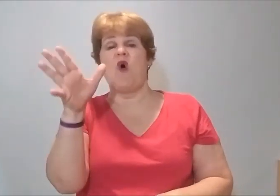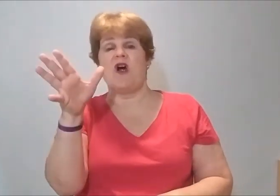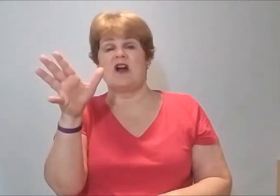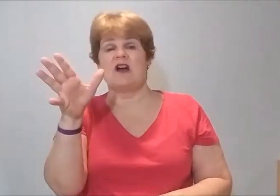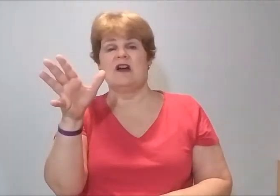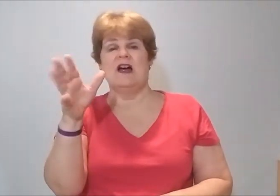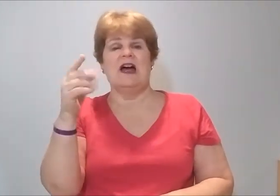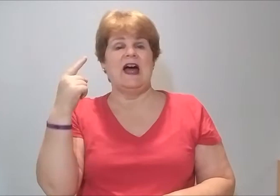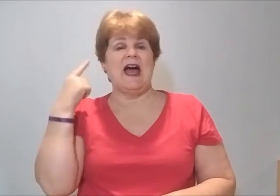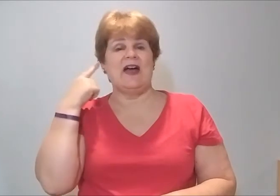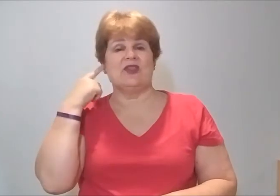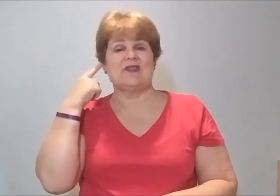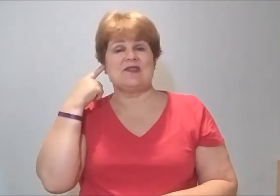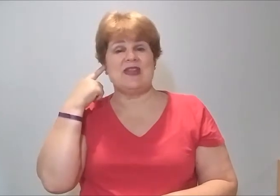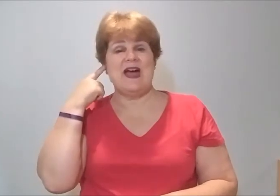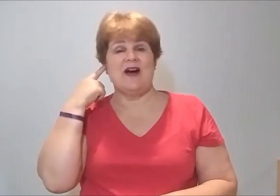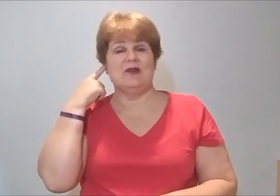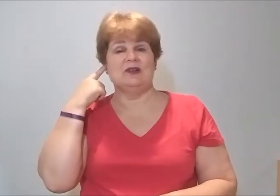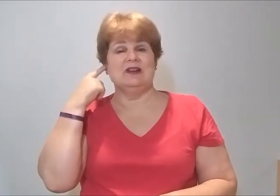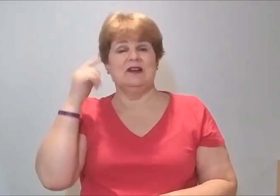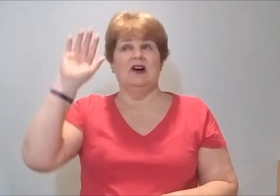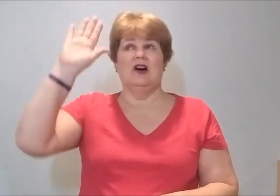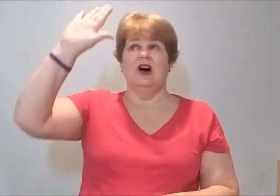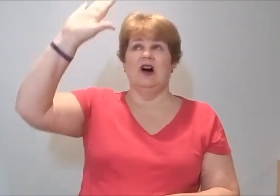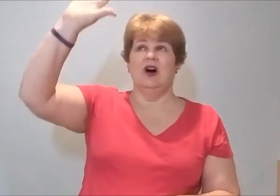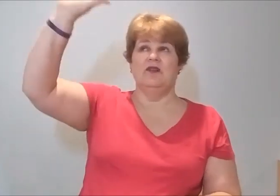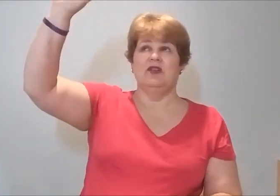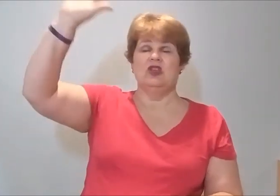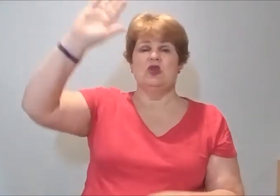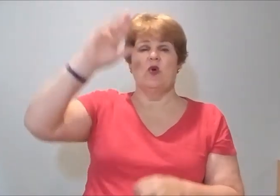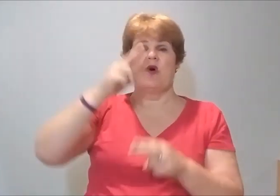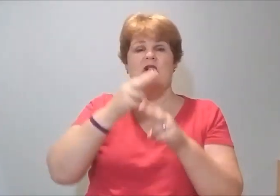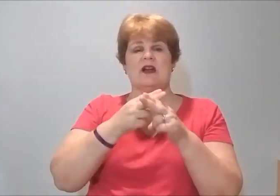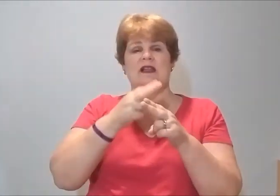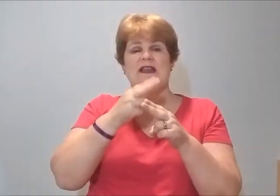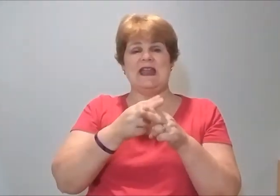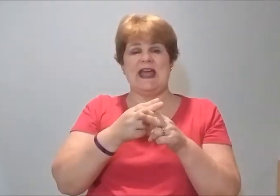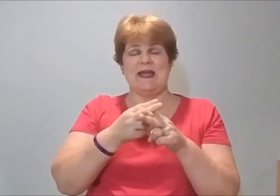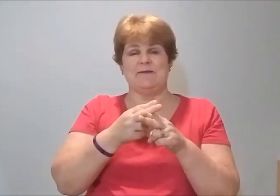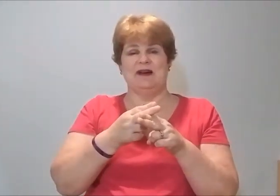Roar at the sound of your name.